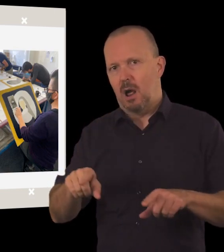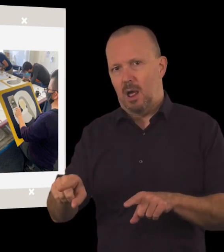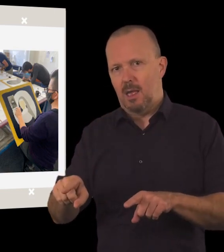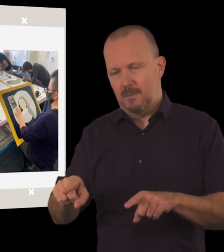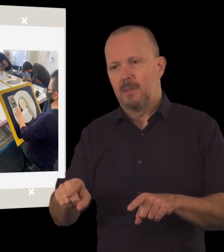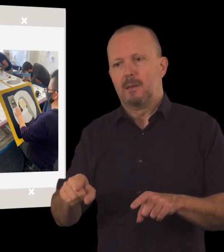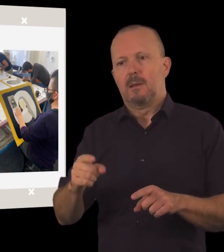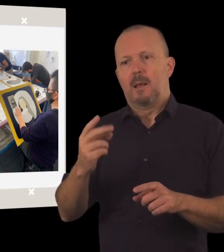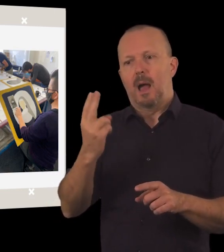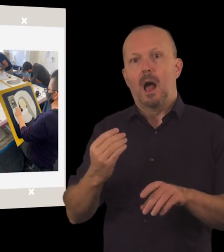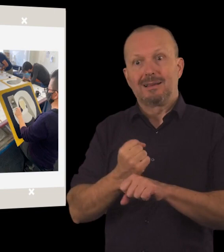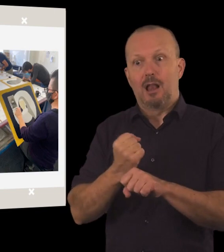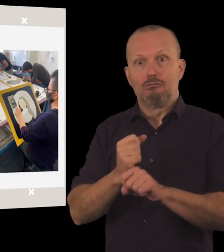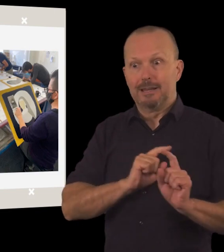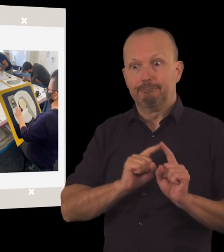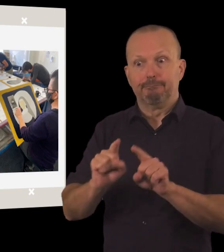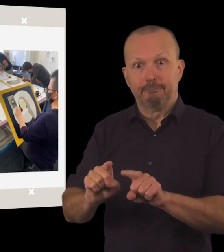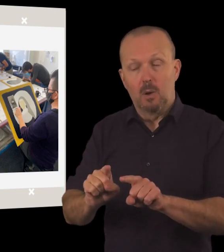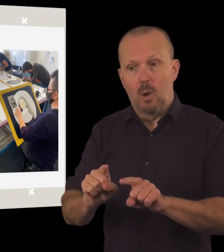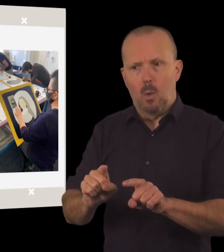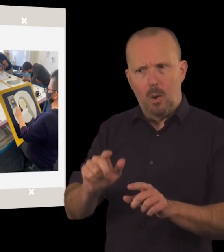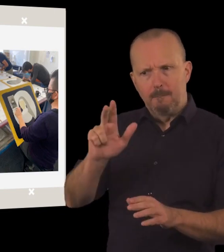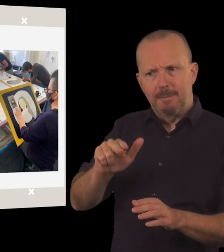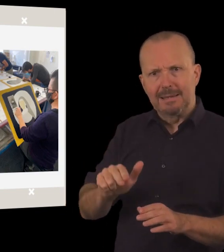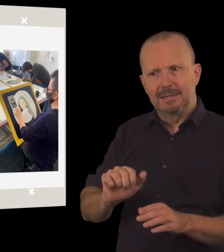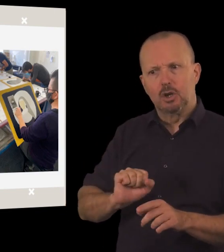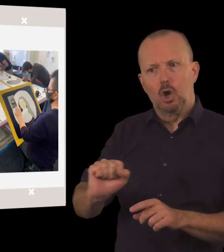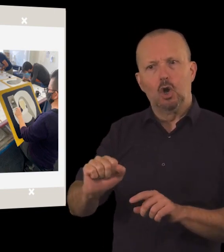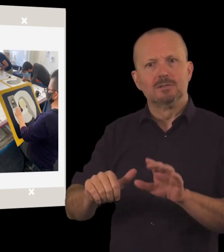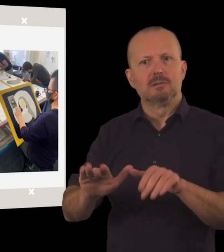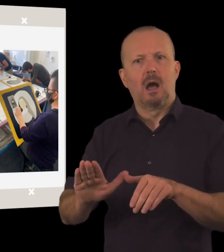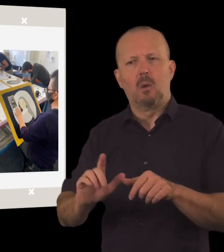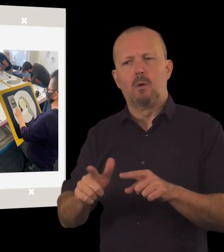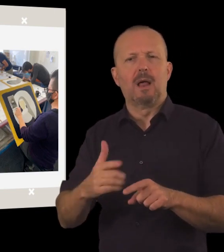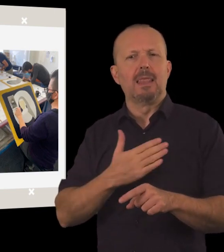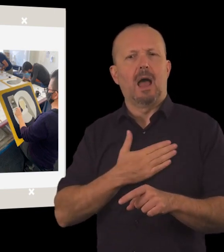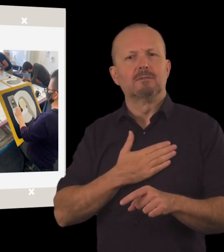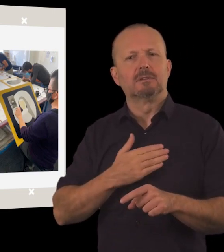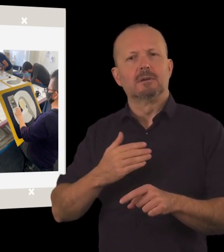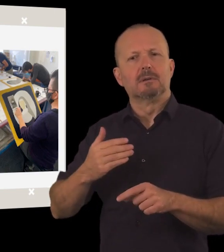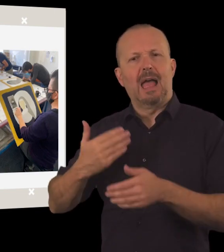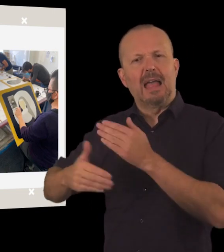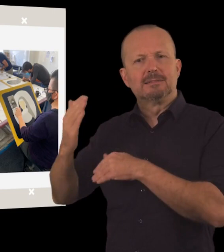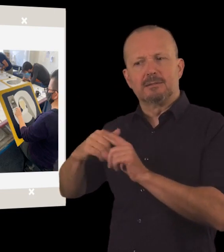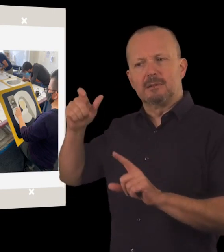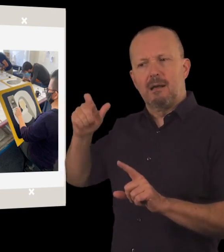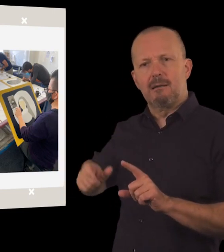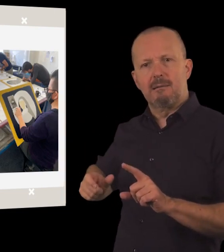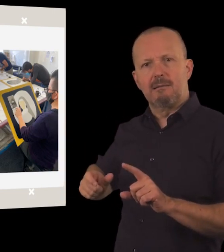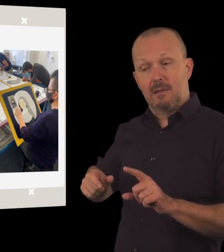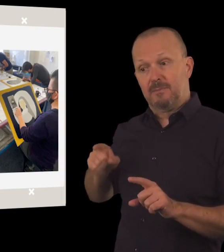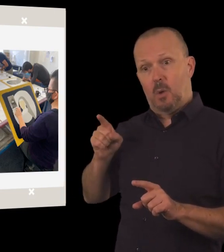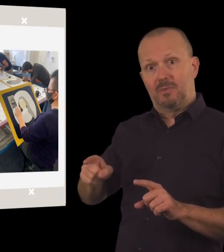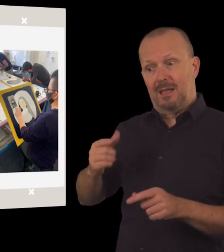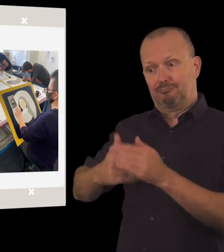show. I painted one of my great-grandmothers and yeah, it was a really, really awesome day.